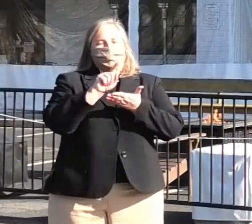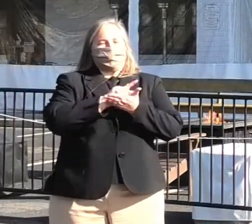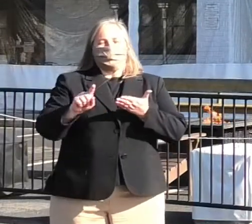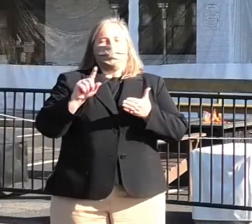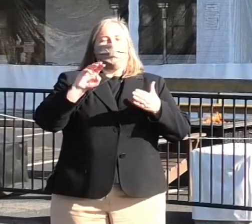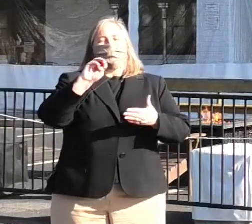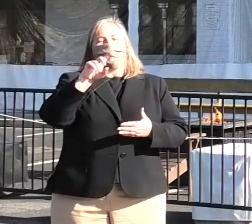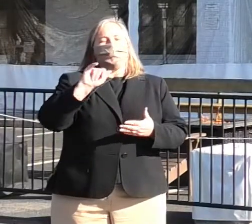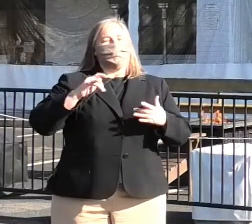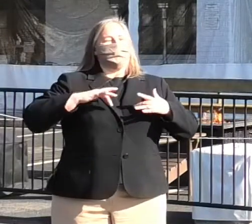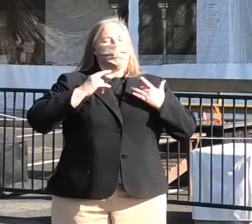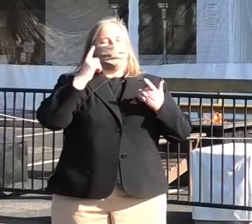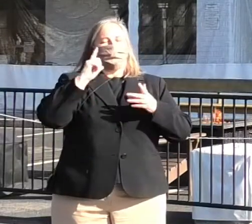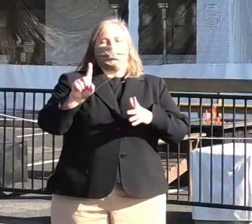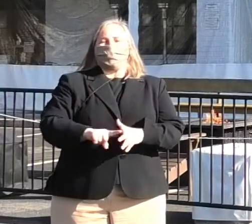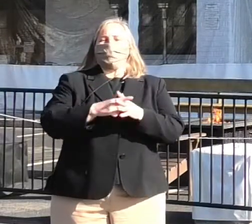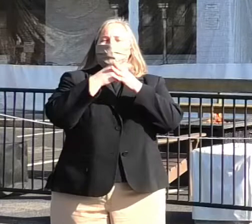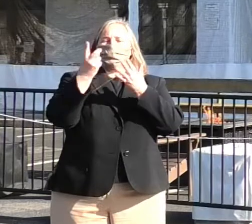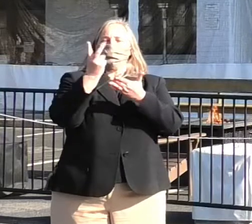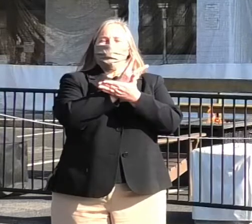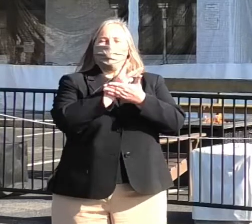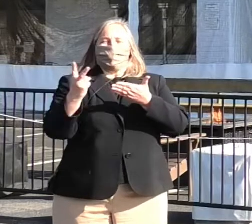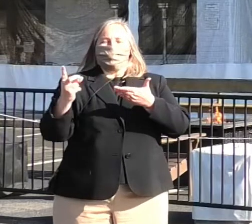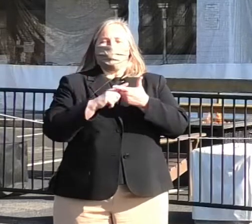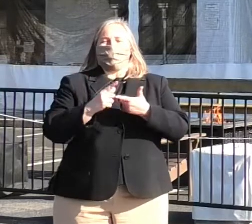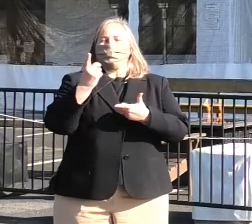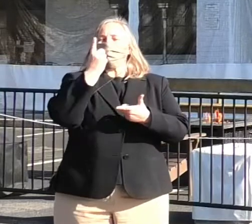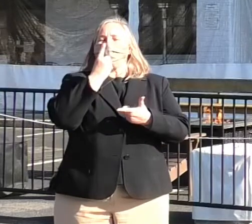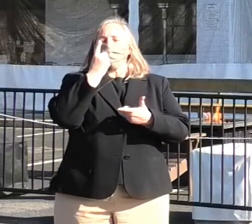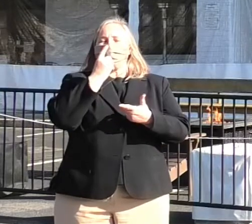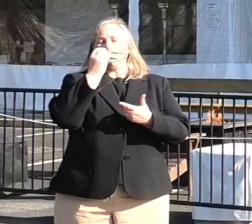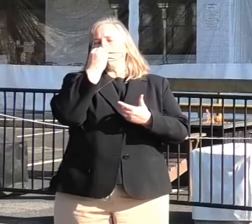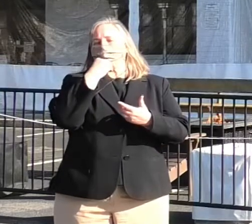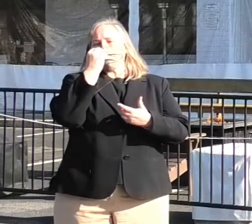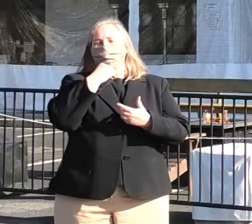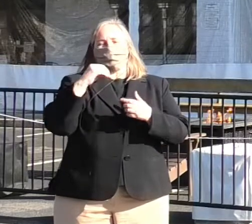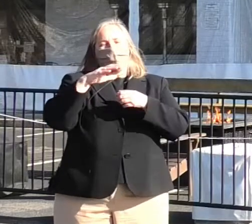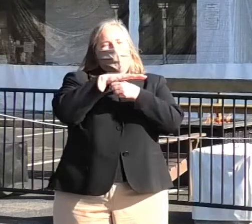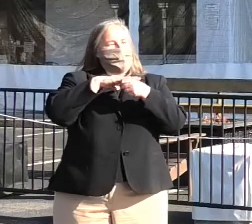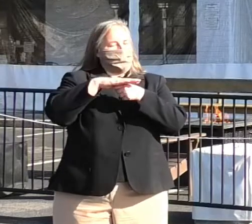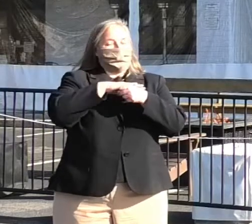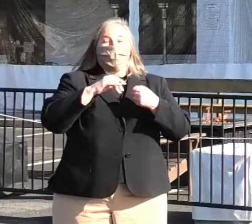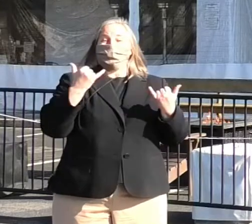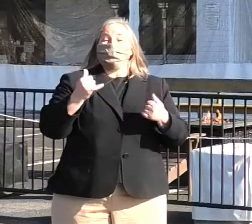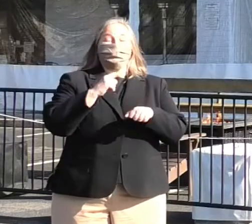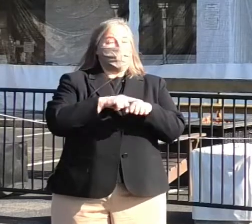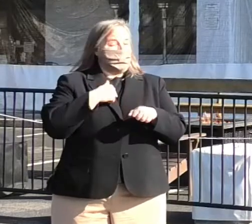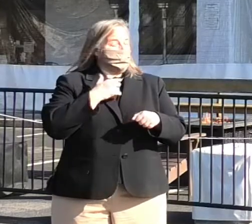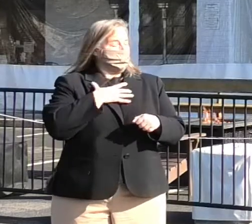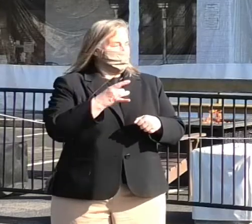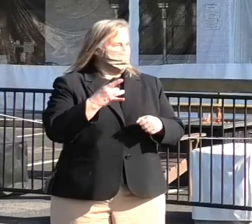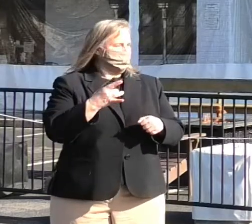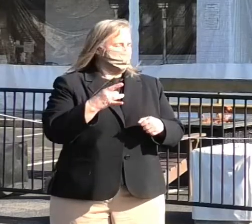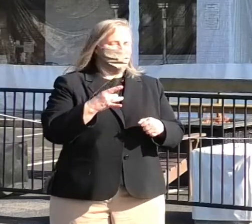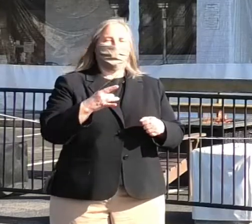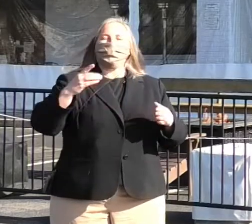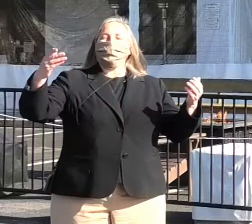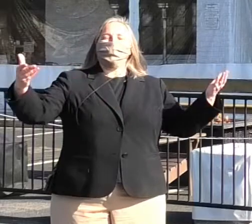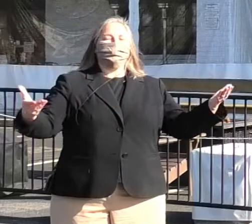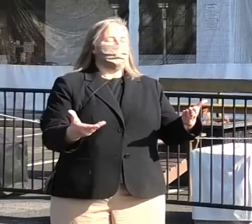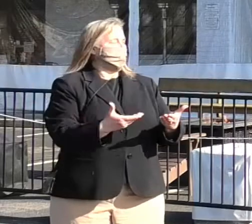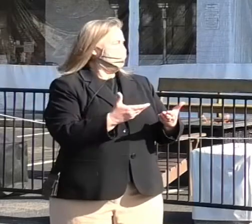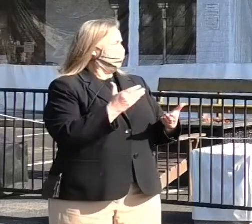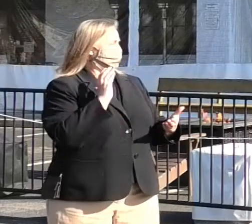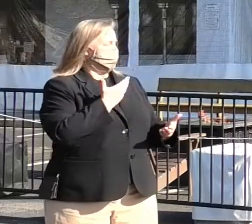off 2 weeks of dining local. At this time, I would like to invite